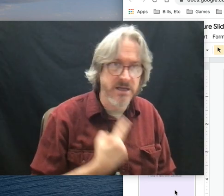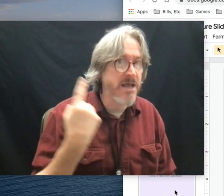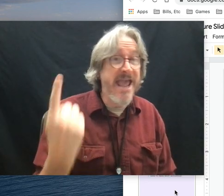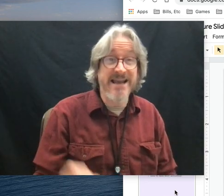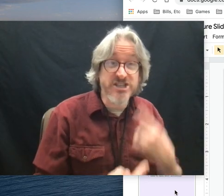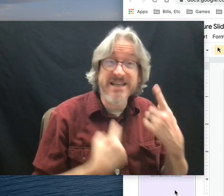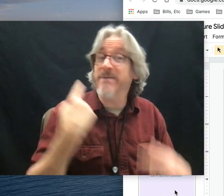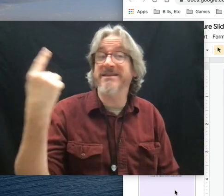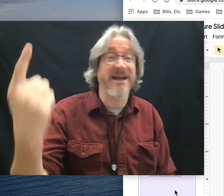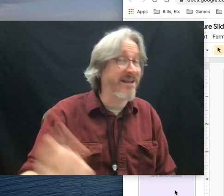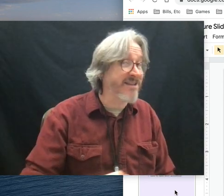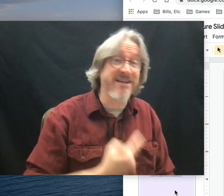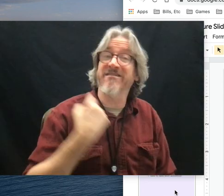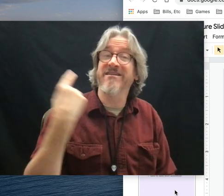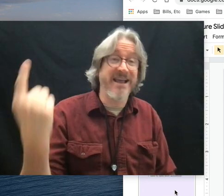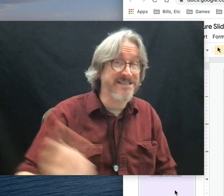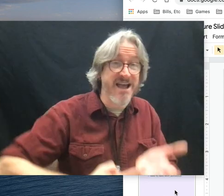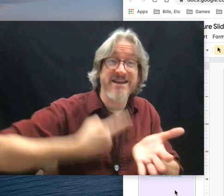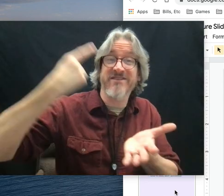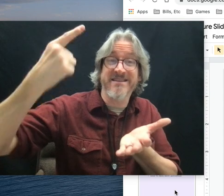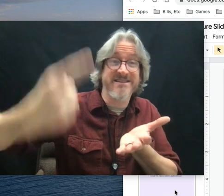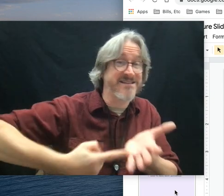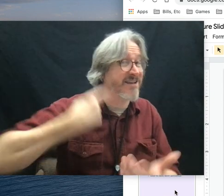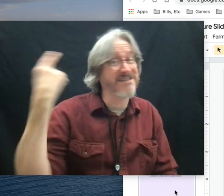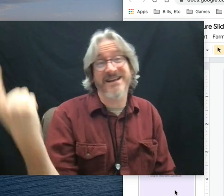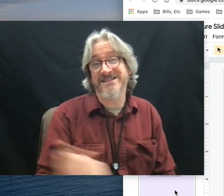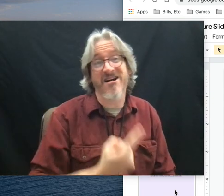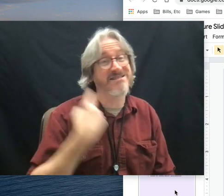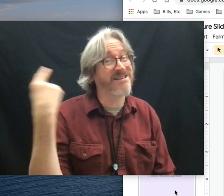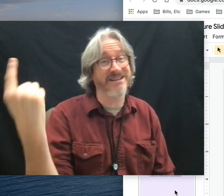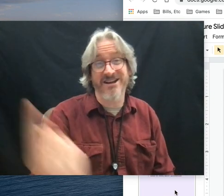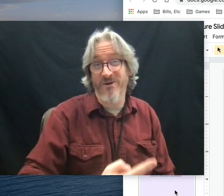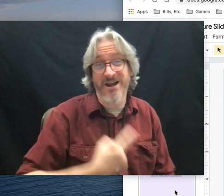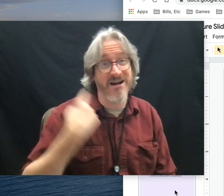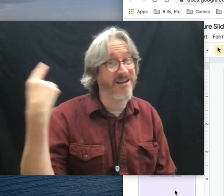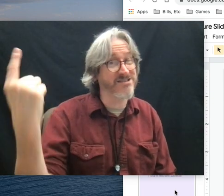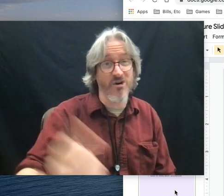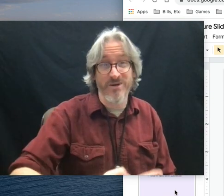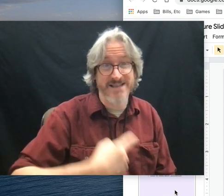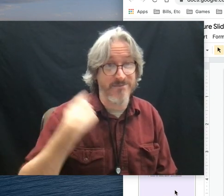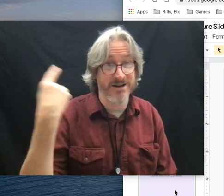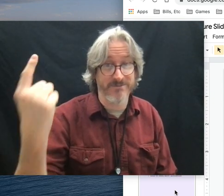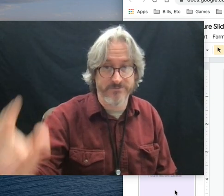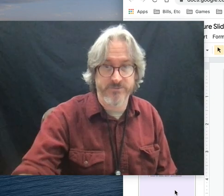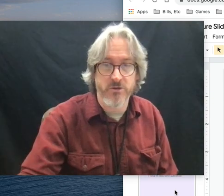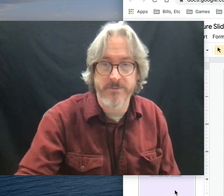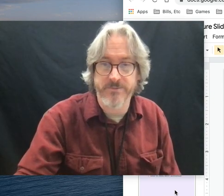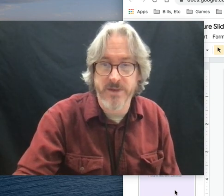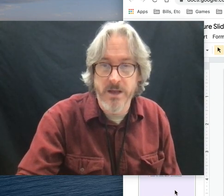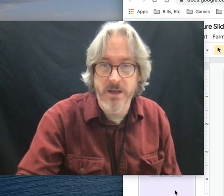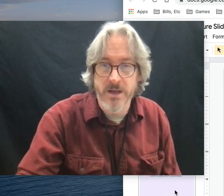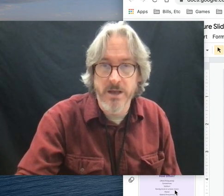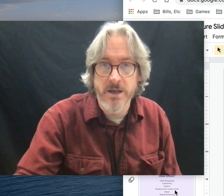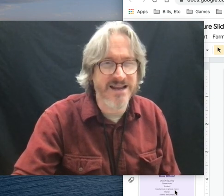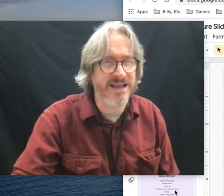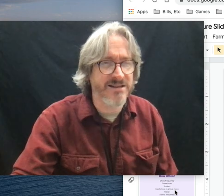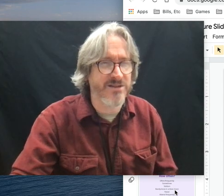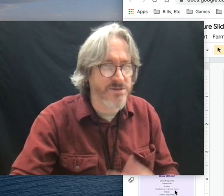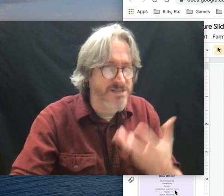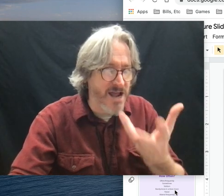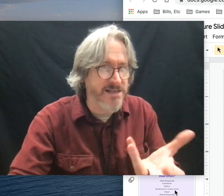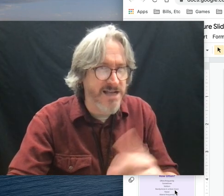Always. And just think about that. It's like, it's kind of like this thing. It's like, it's constantly going on. It's always happening. Right? It's kind